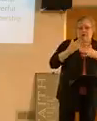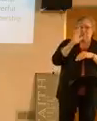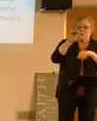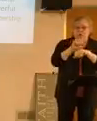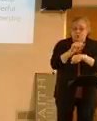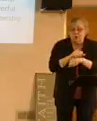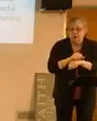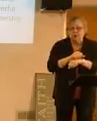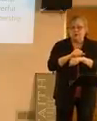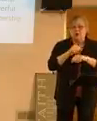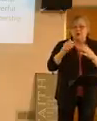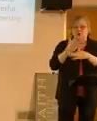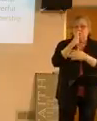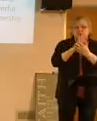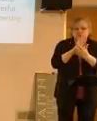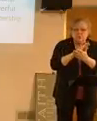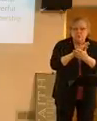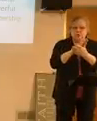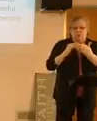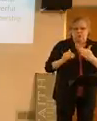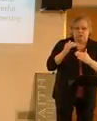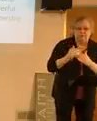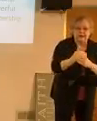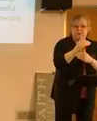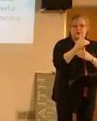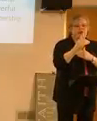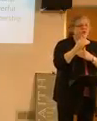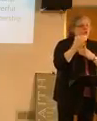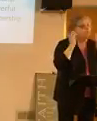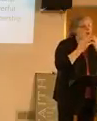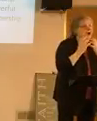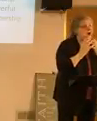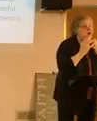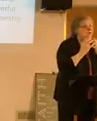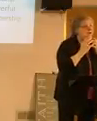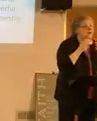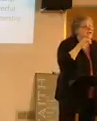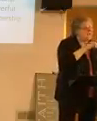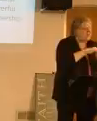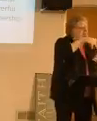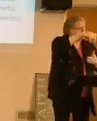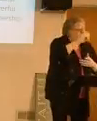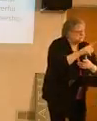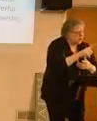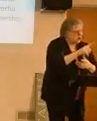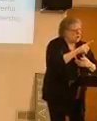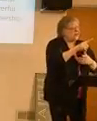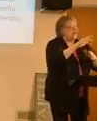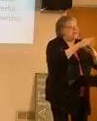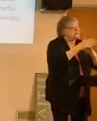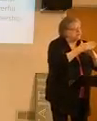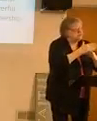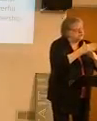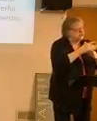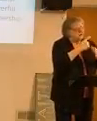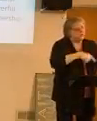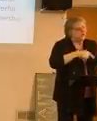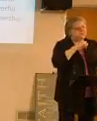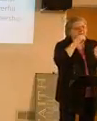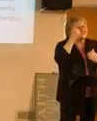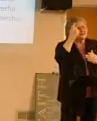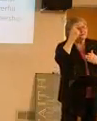workplace, through your school, through your neighborhood. And this was Paul as he shared the mystery of God's